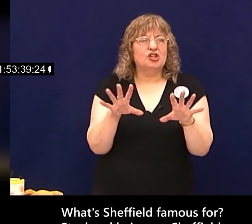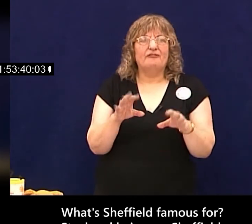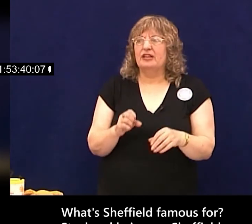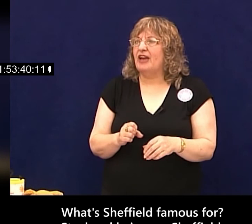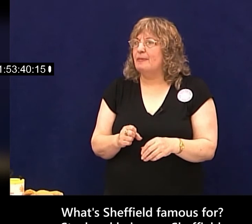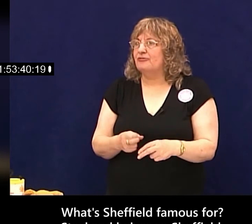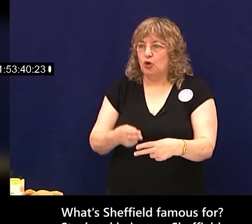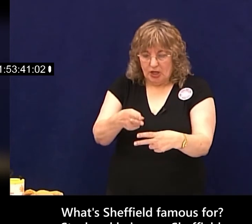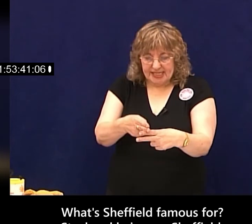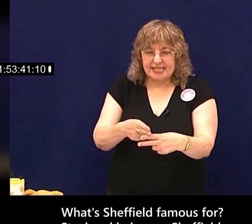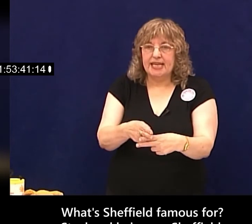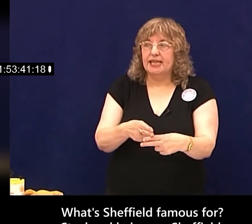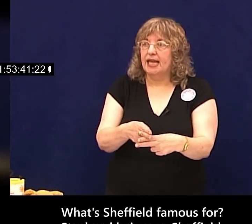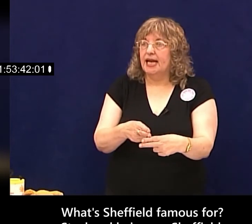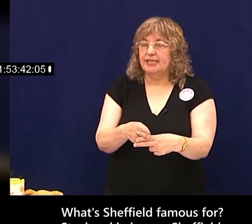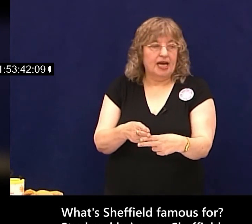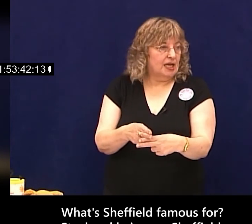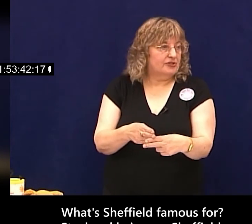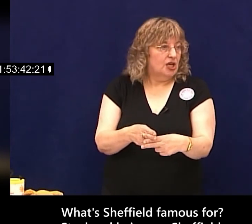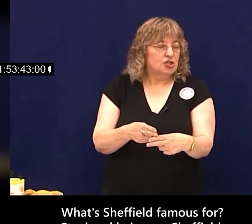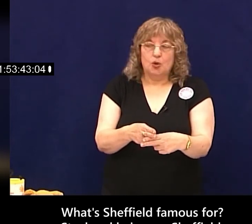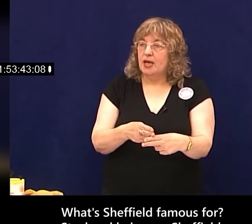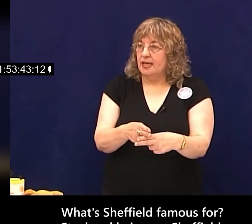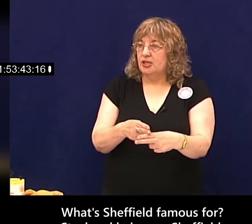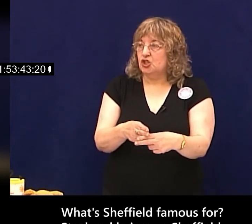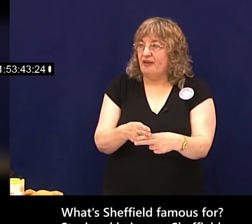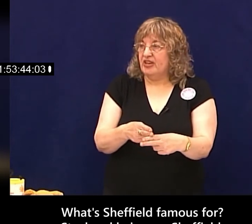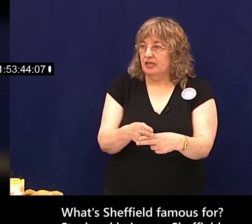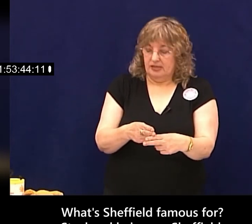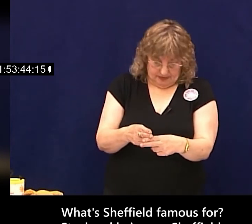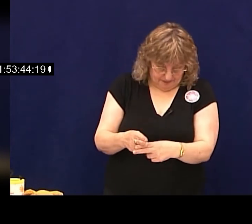Sheffield famous for? Steel and knives. So, Sheffield.